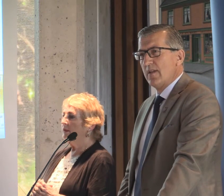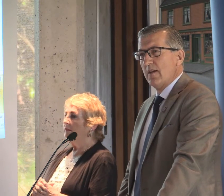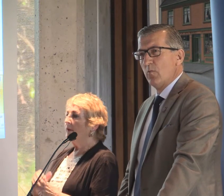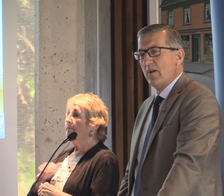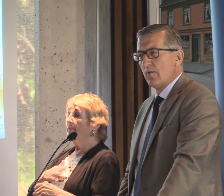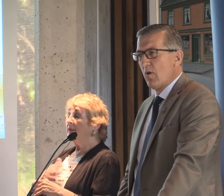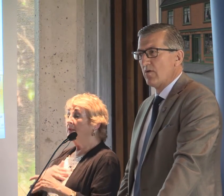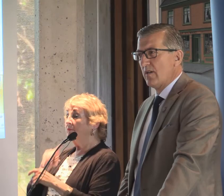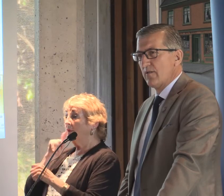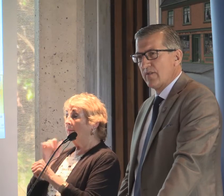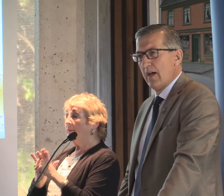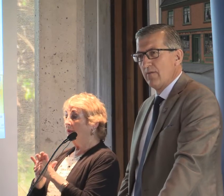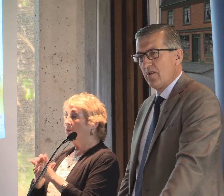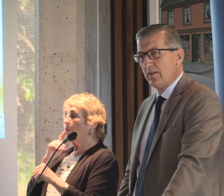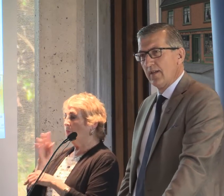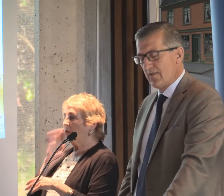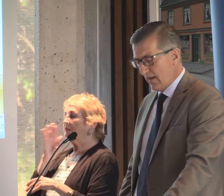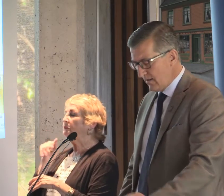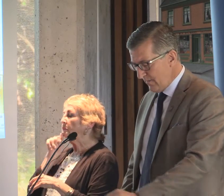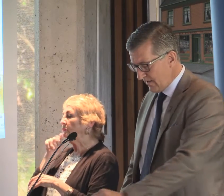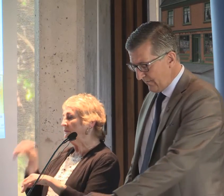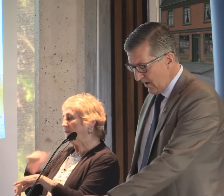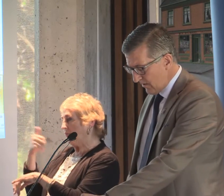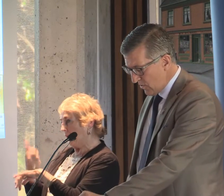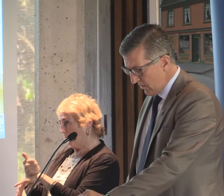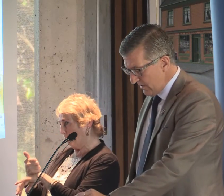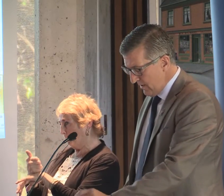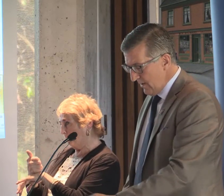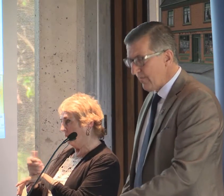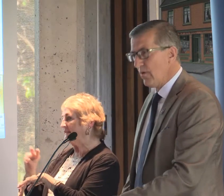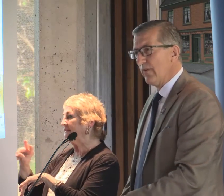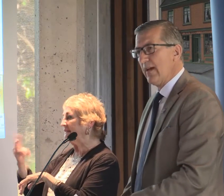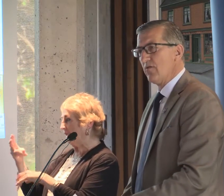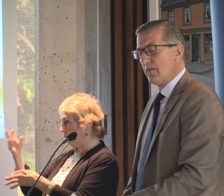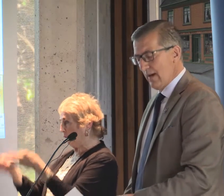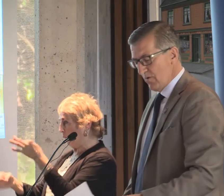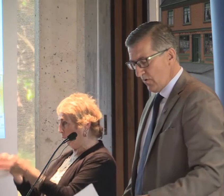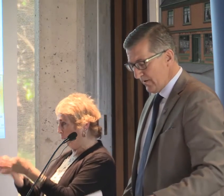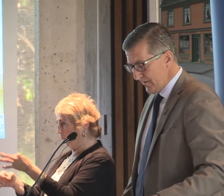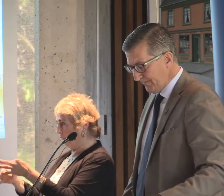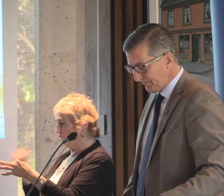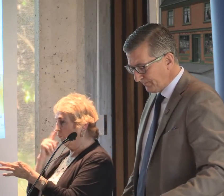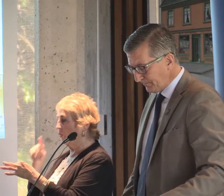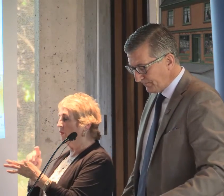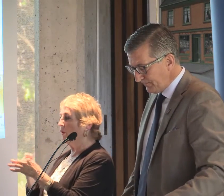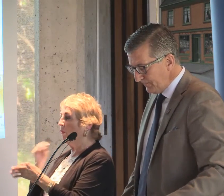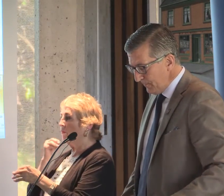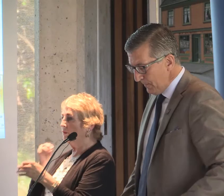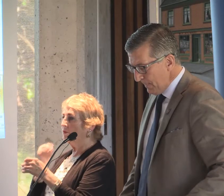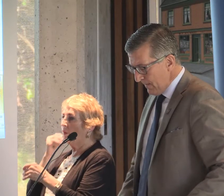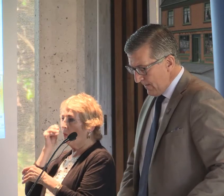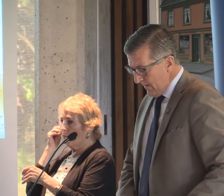you is that we are in the process of establishing that second domestic violence court for Newfoundlanders and Labradorians.